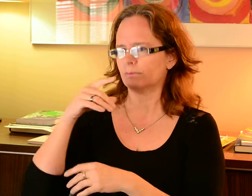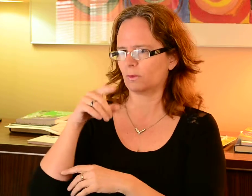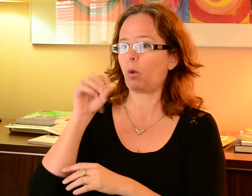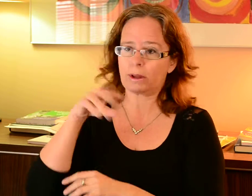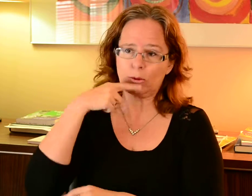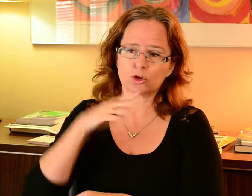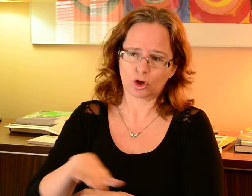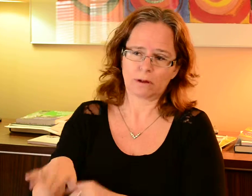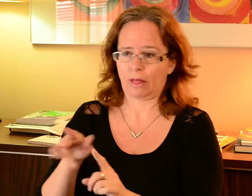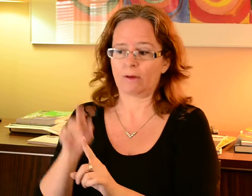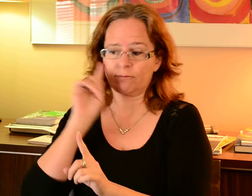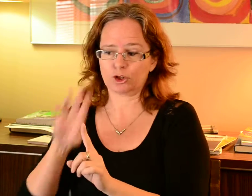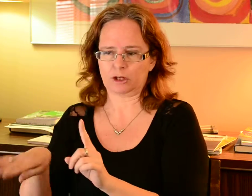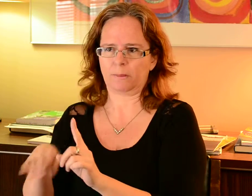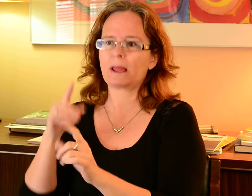interpreter air. I worked with